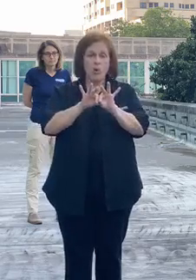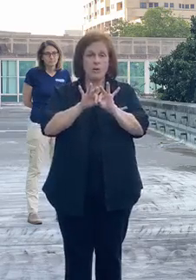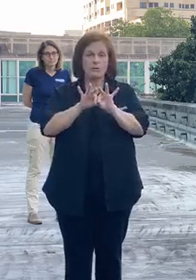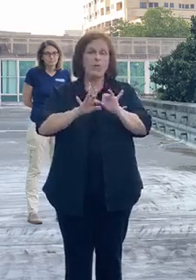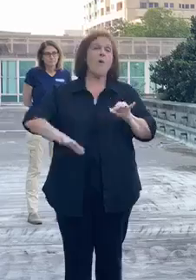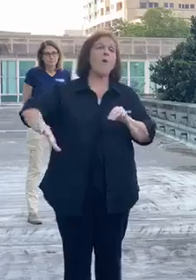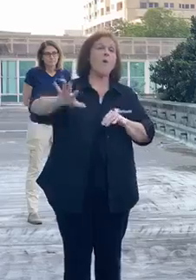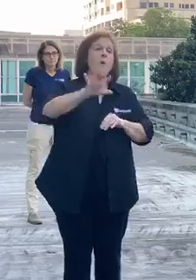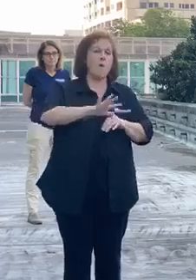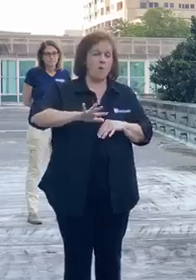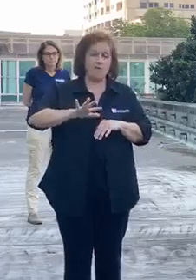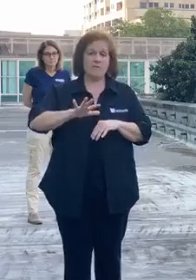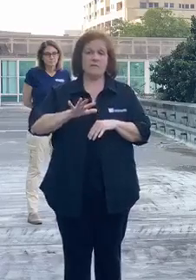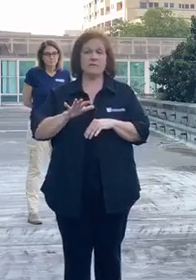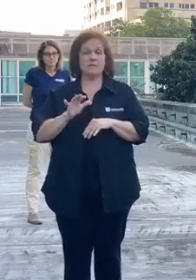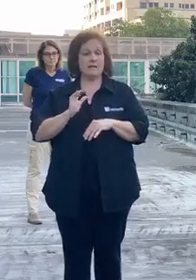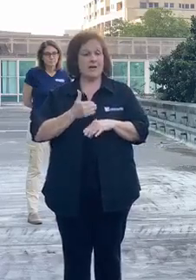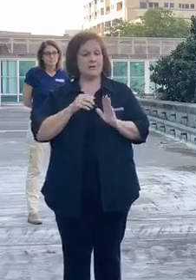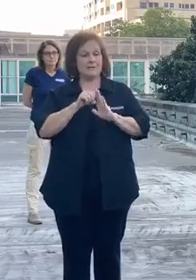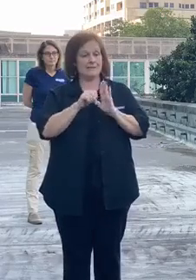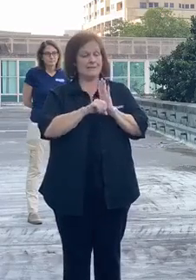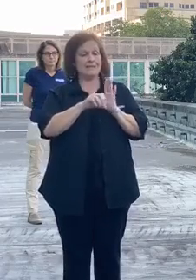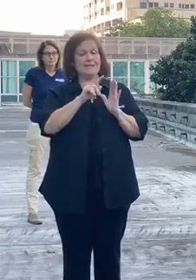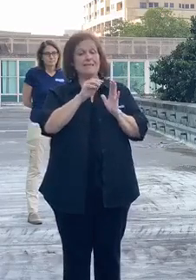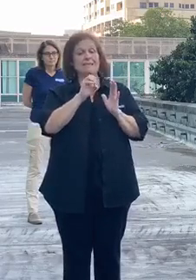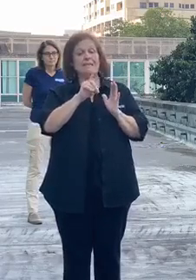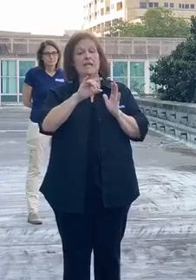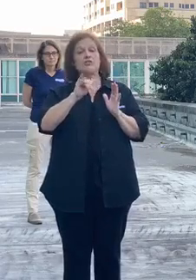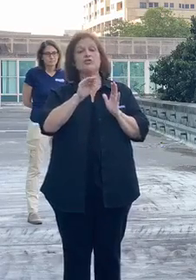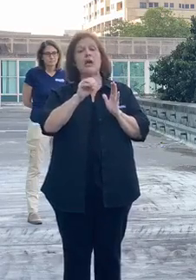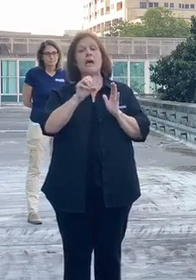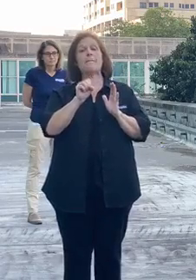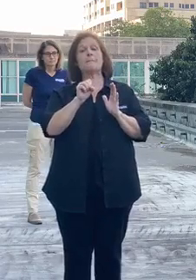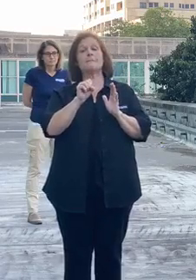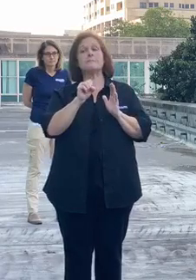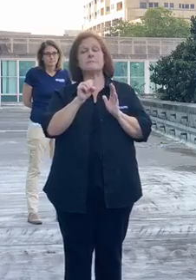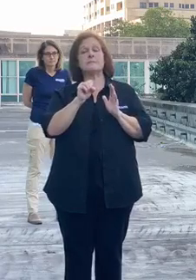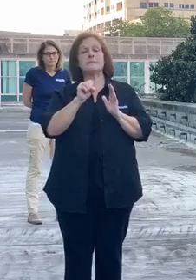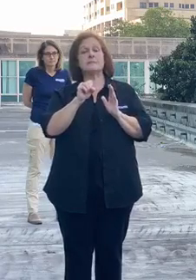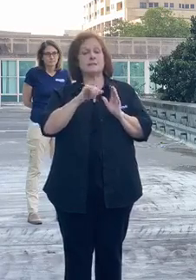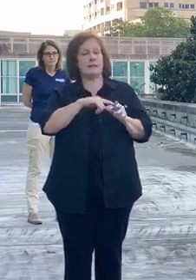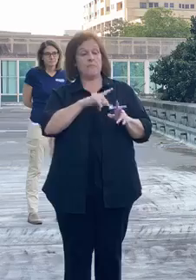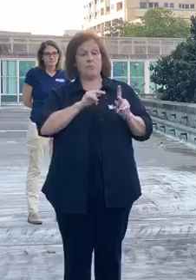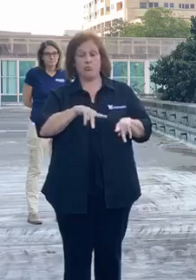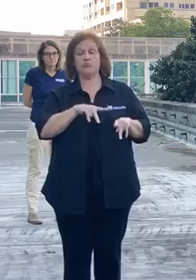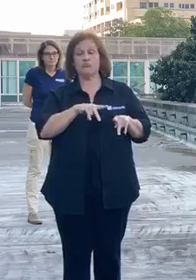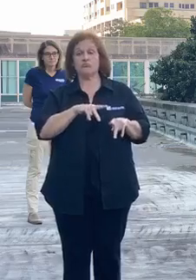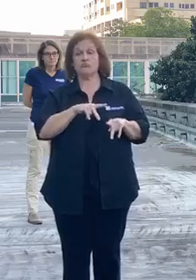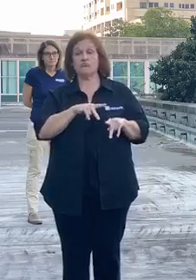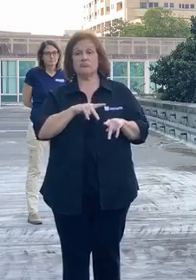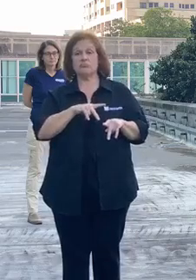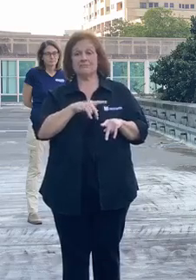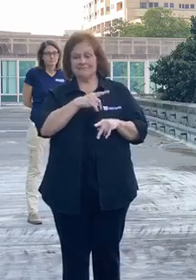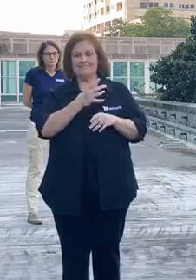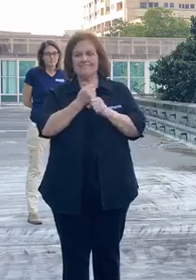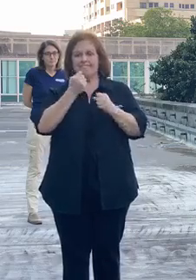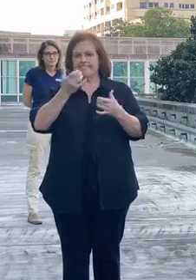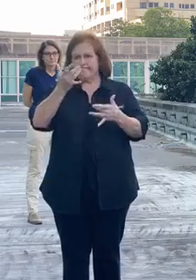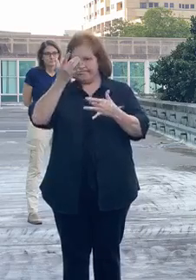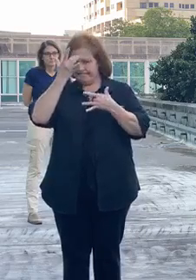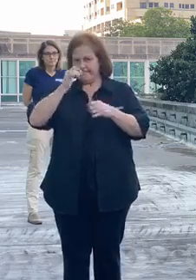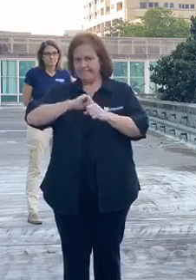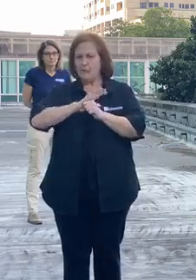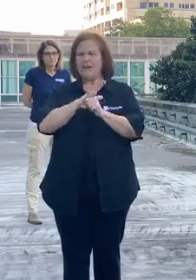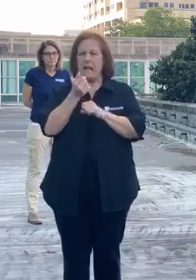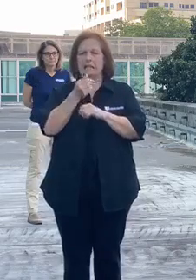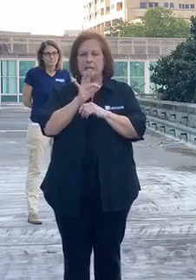Louisiana. My friend, State Representative Ted James, who I served with in the legislature, he became very ill with COVID-19 and